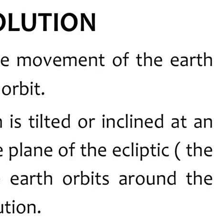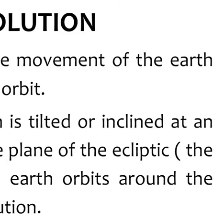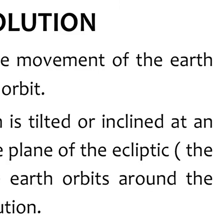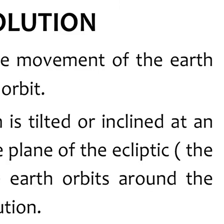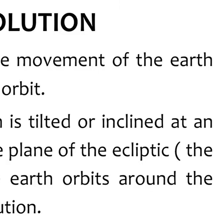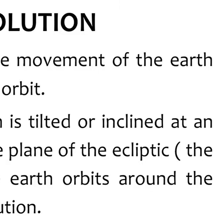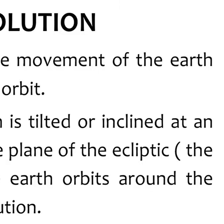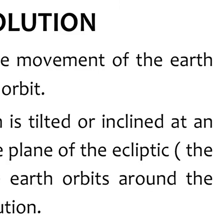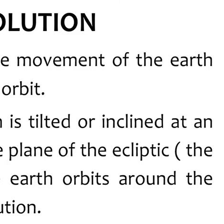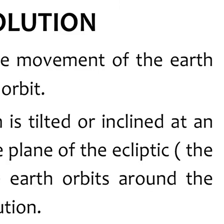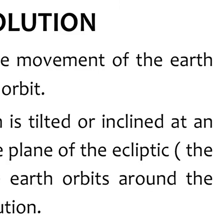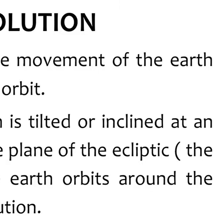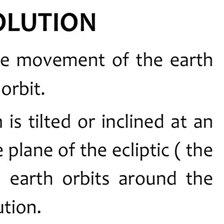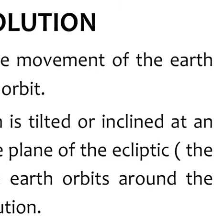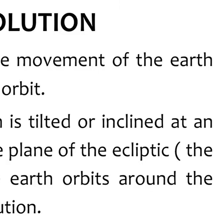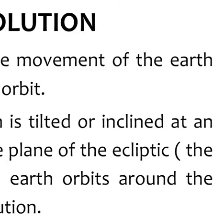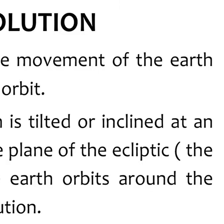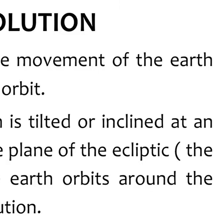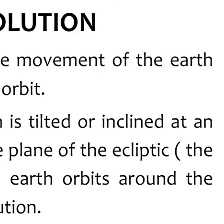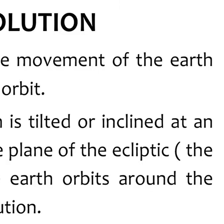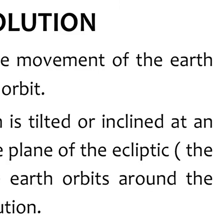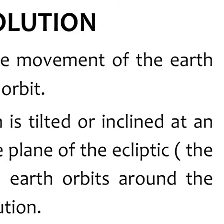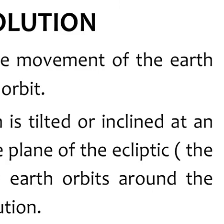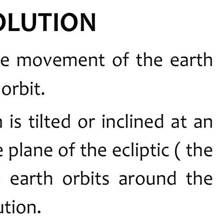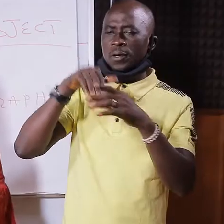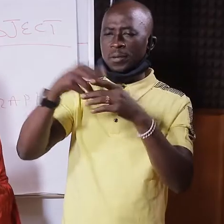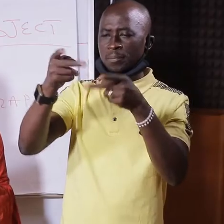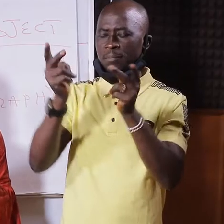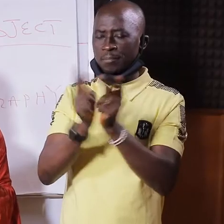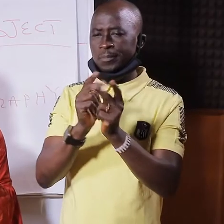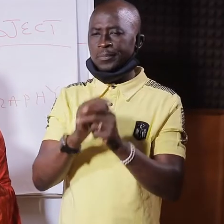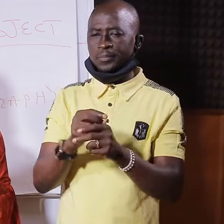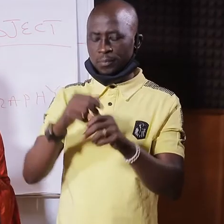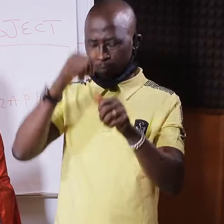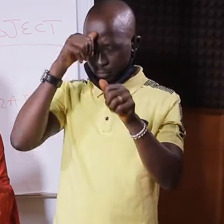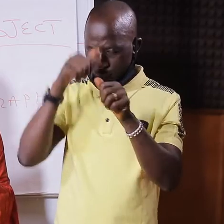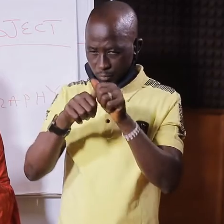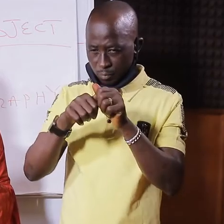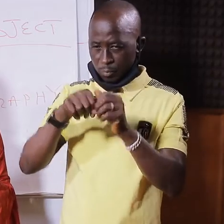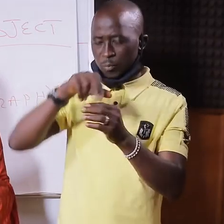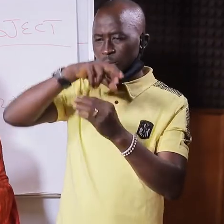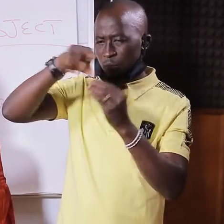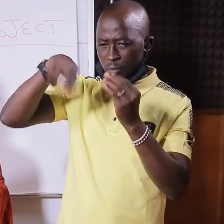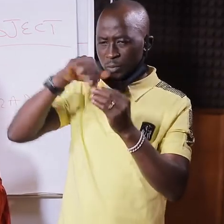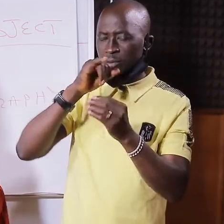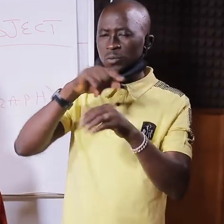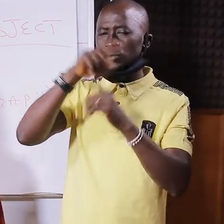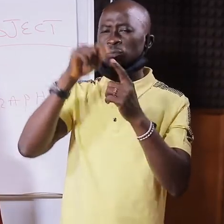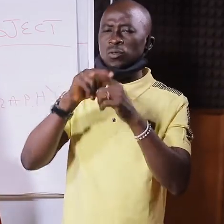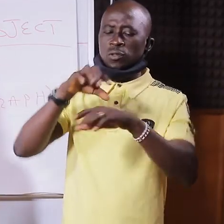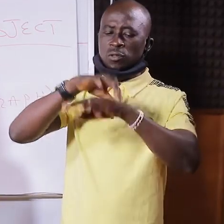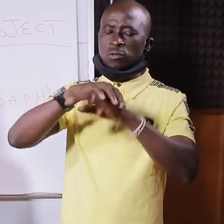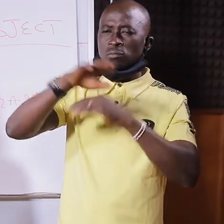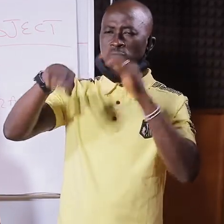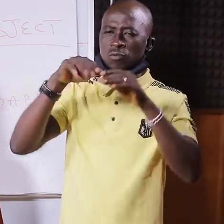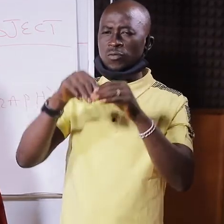Earth around the sun on its orbit. Remember, rotation is when the Earth moves